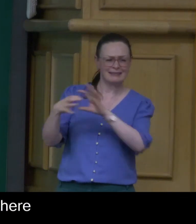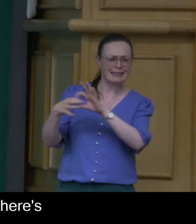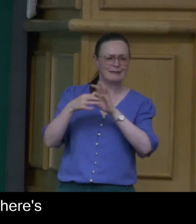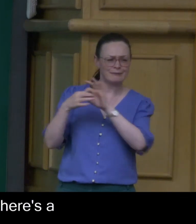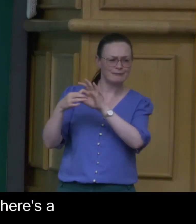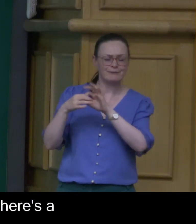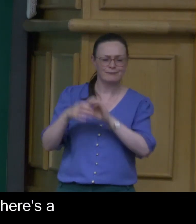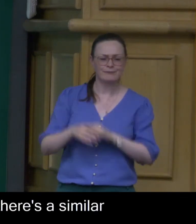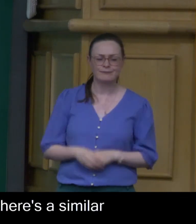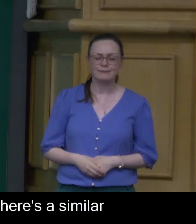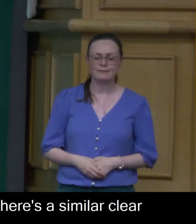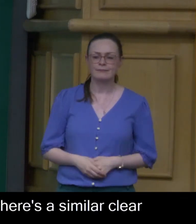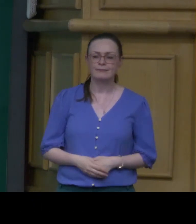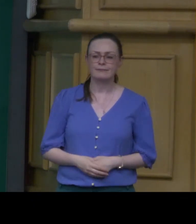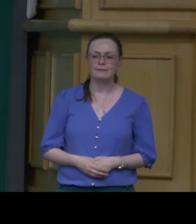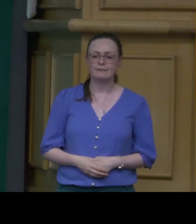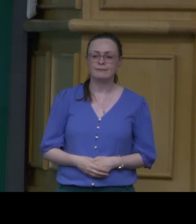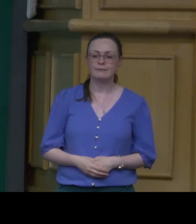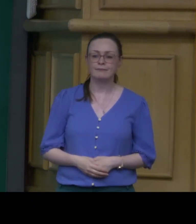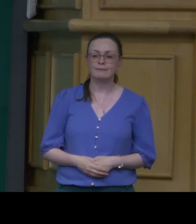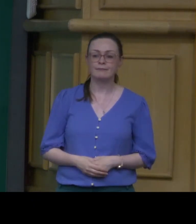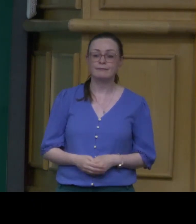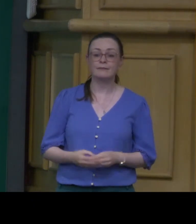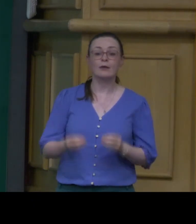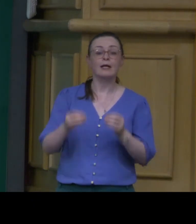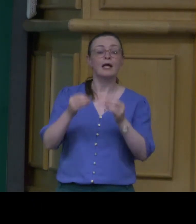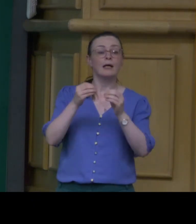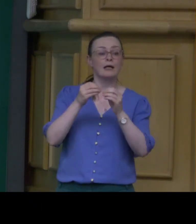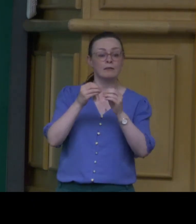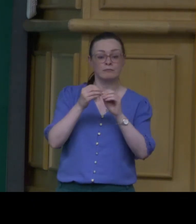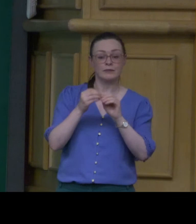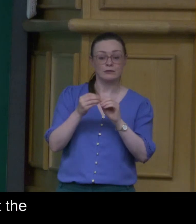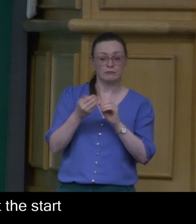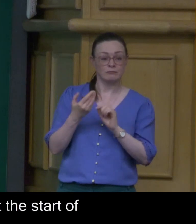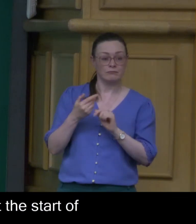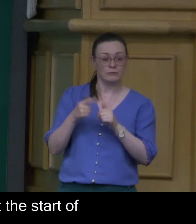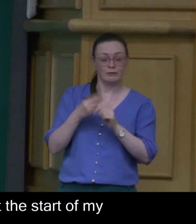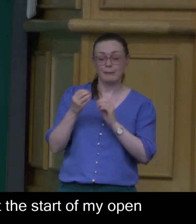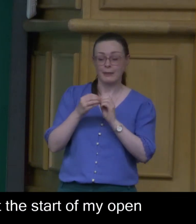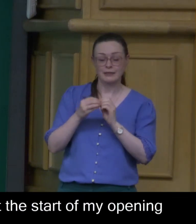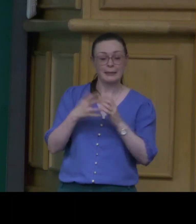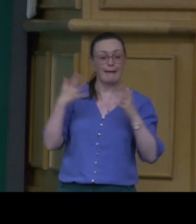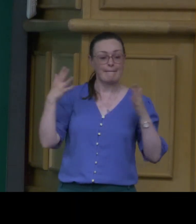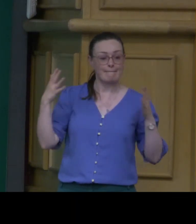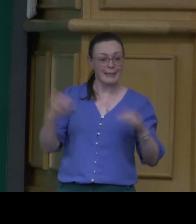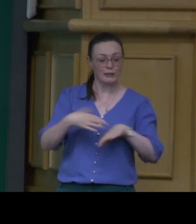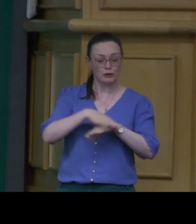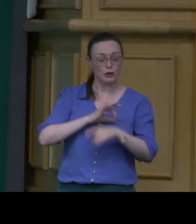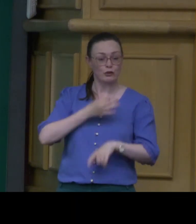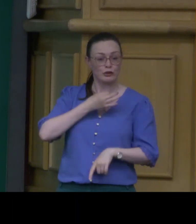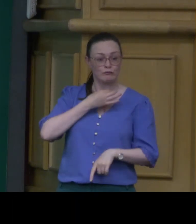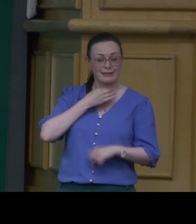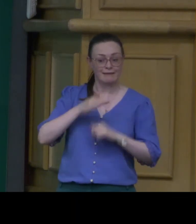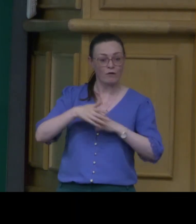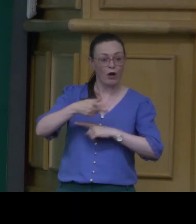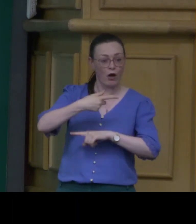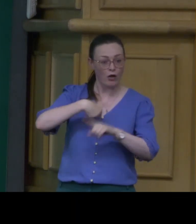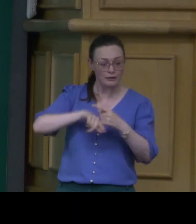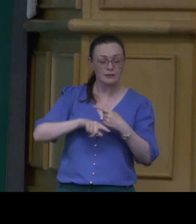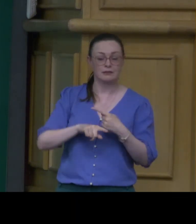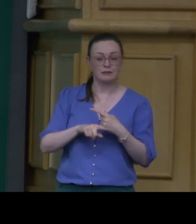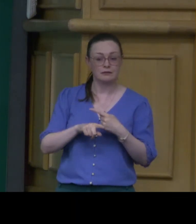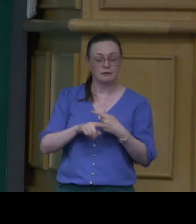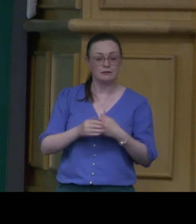on the climate side. As I said at the start of my opening words, the biggest security risk we face, bar